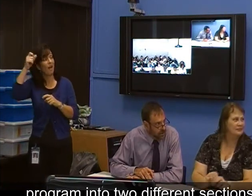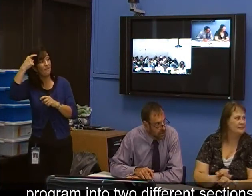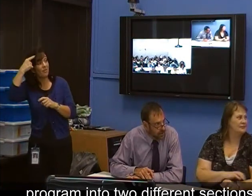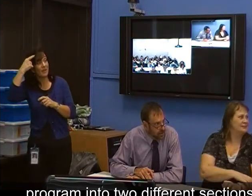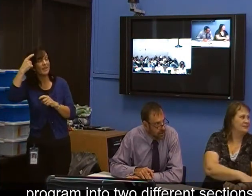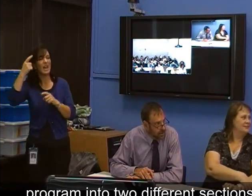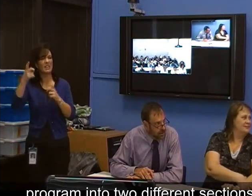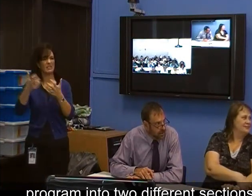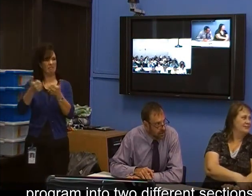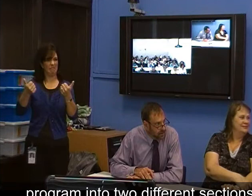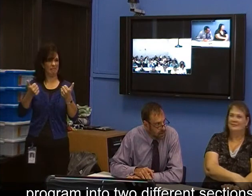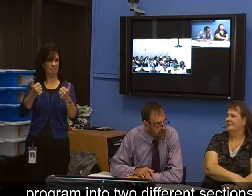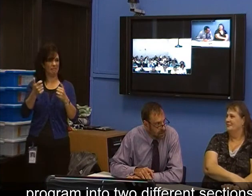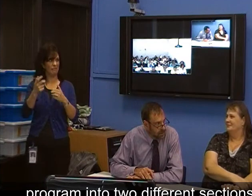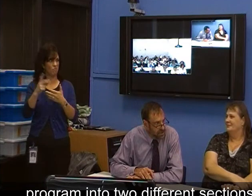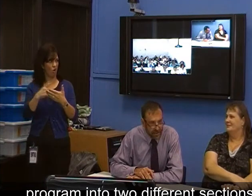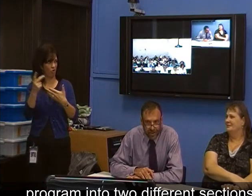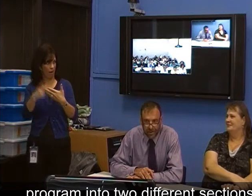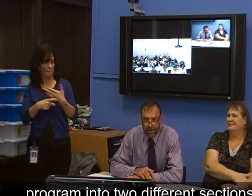different